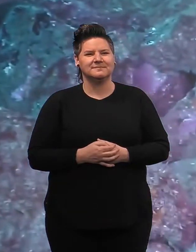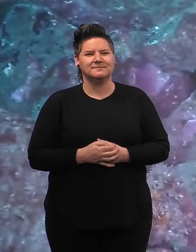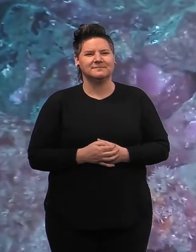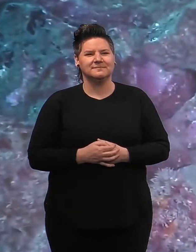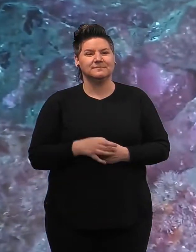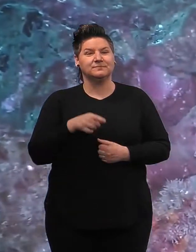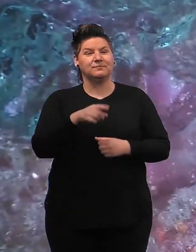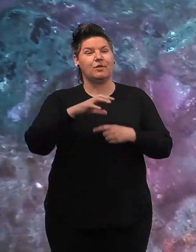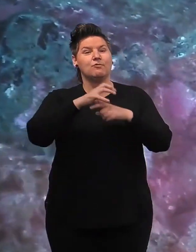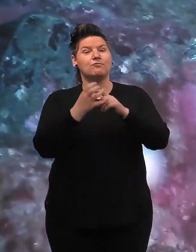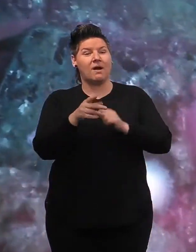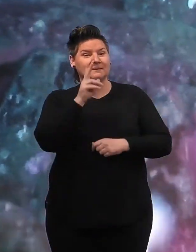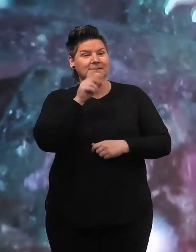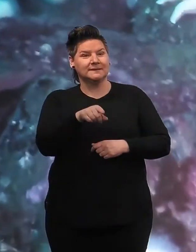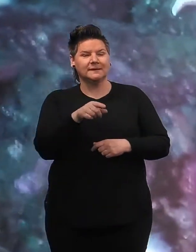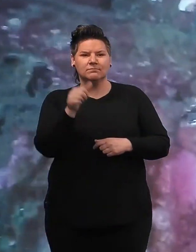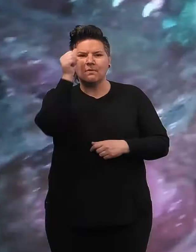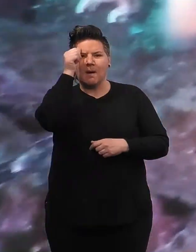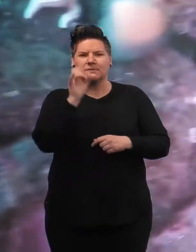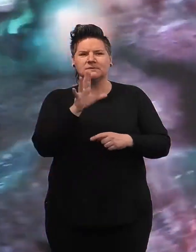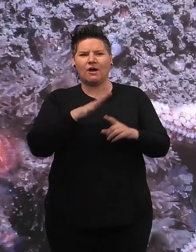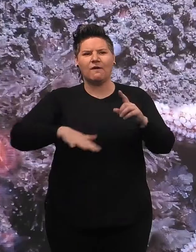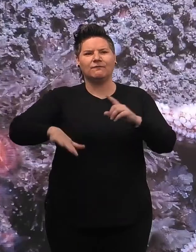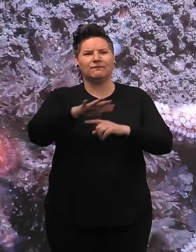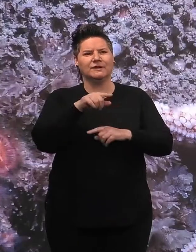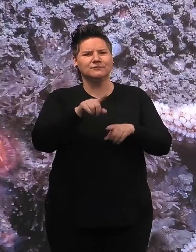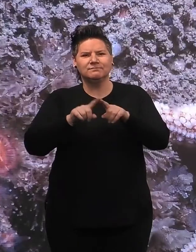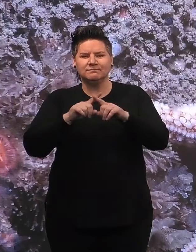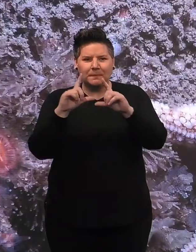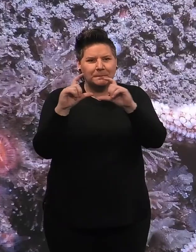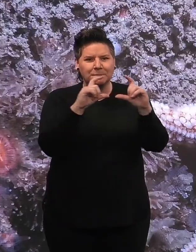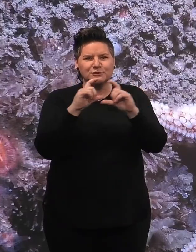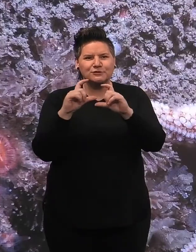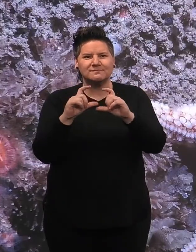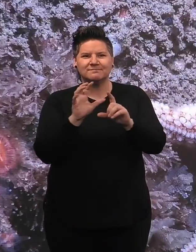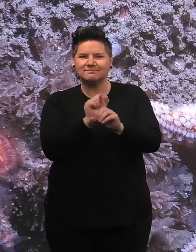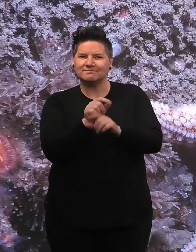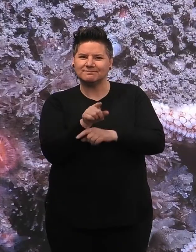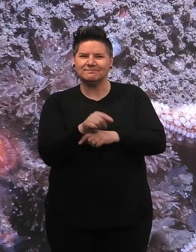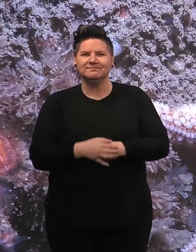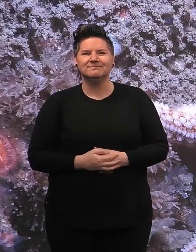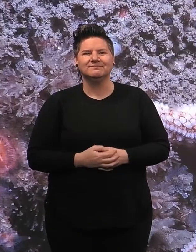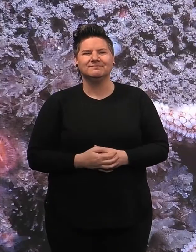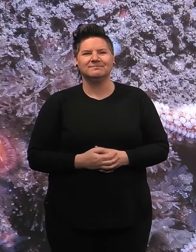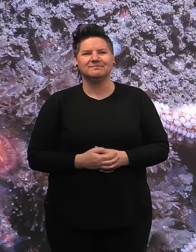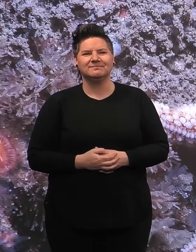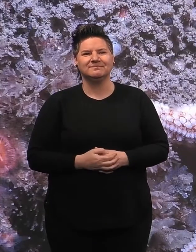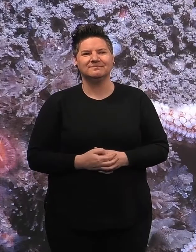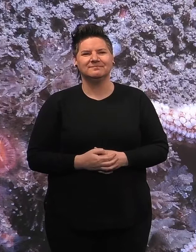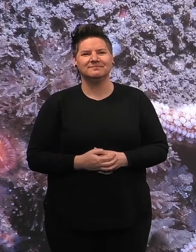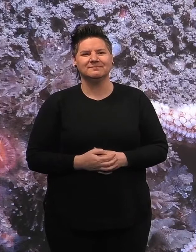And then on the rock here you can see, just went out of the picture to the left, a common starfish.